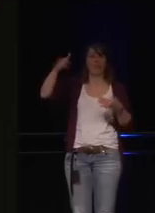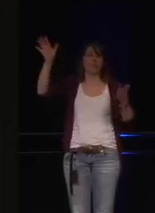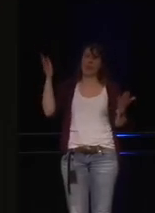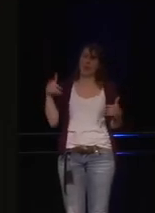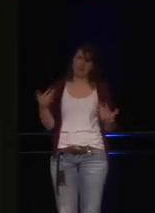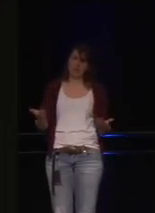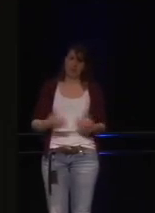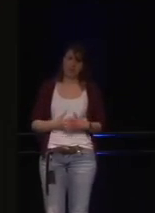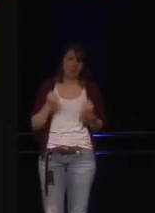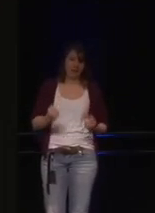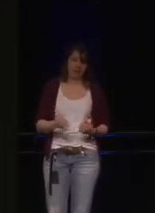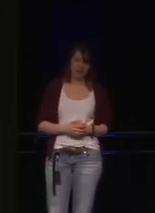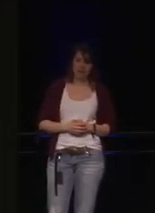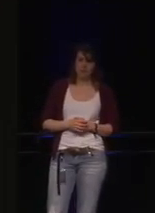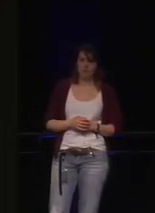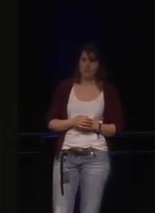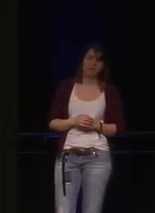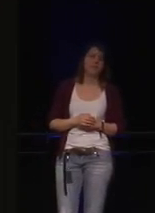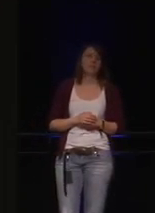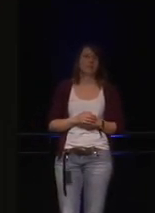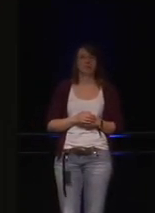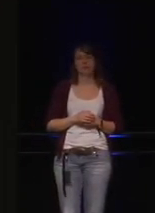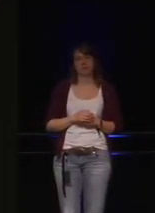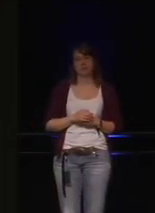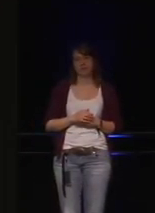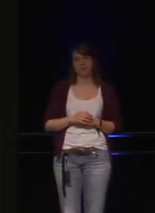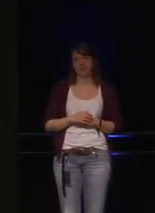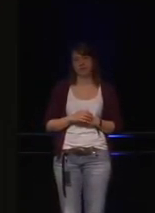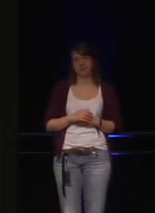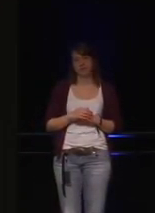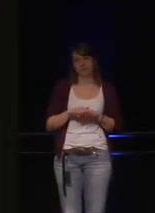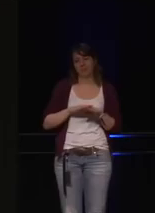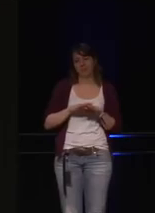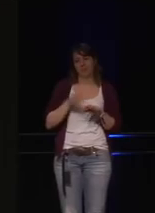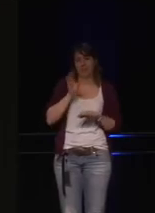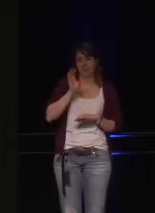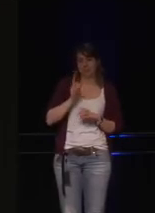So, I have to take a short sip. Sorry.